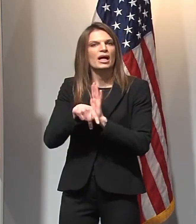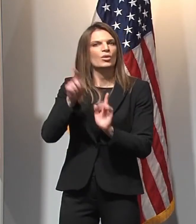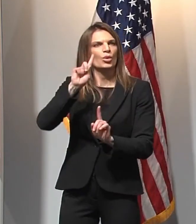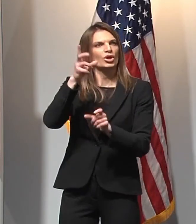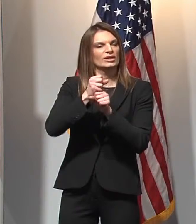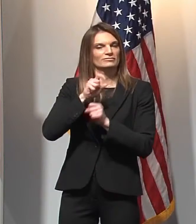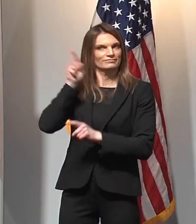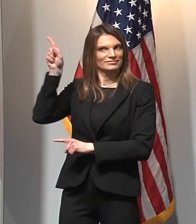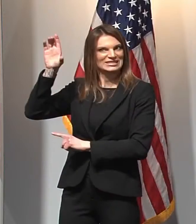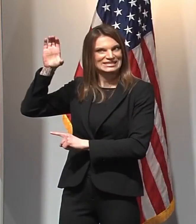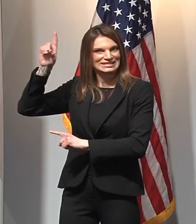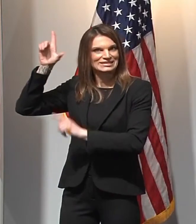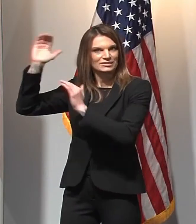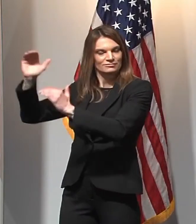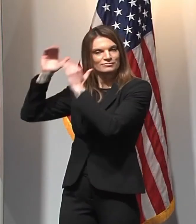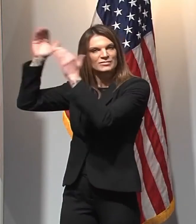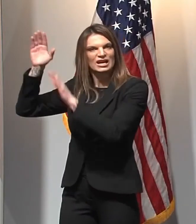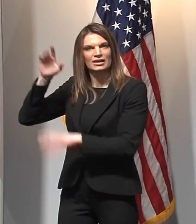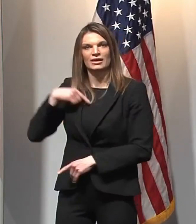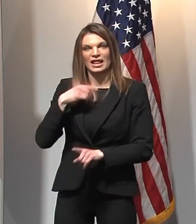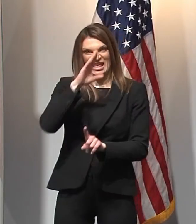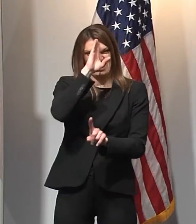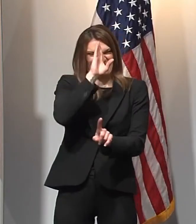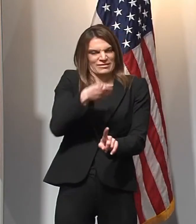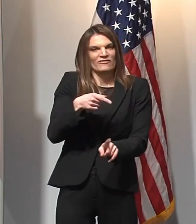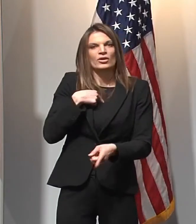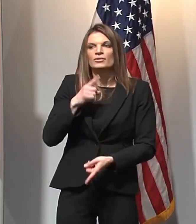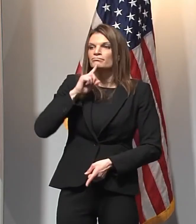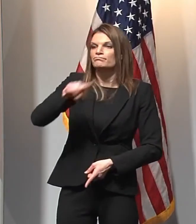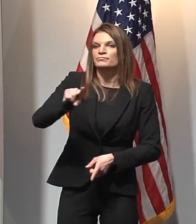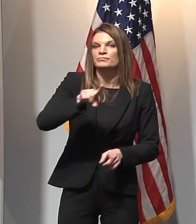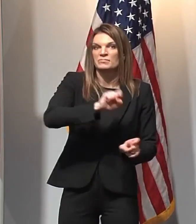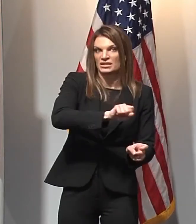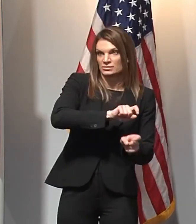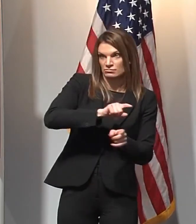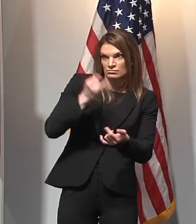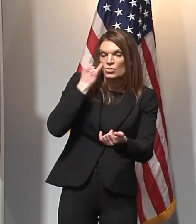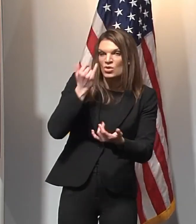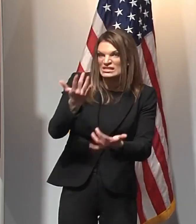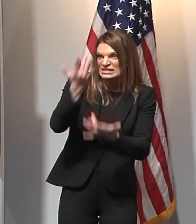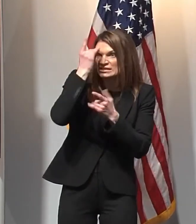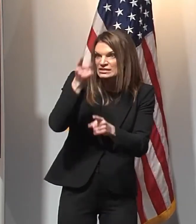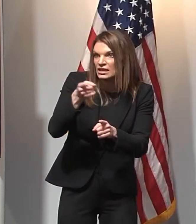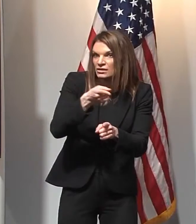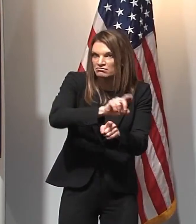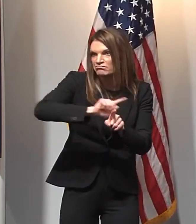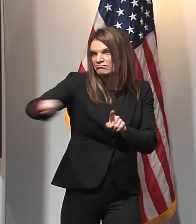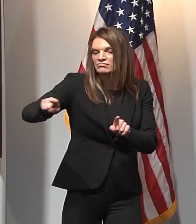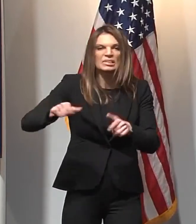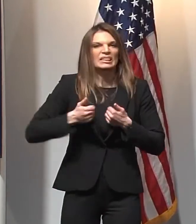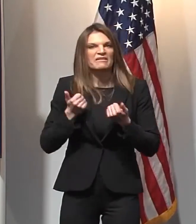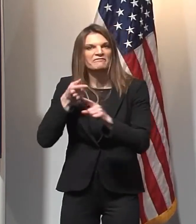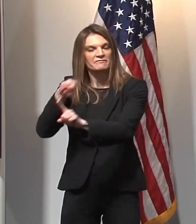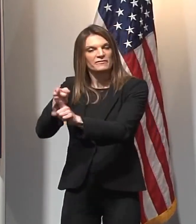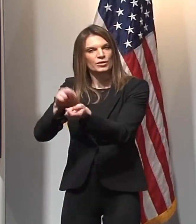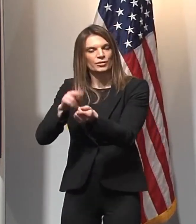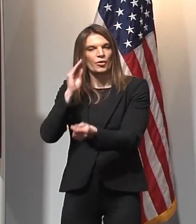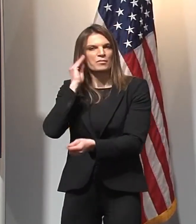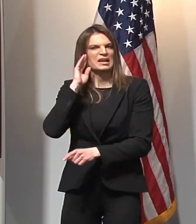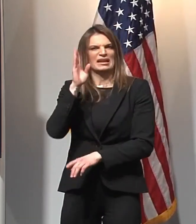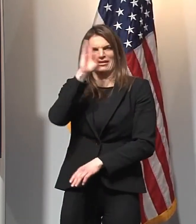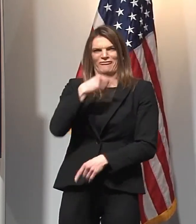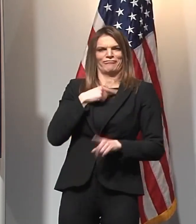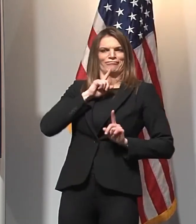mandated a nursing home take a patient back into their care. But if they did, we made sure that they followed the protocols that we